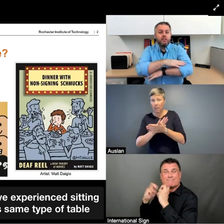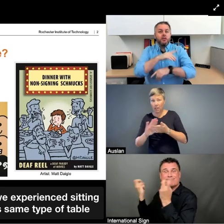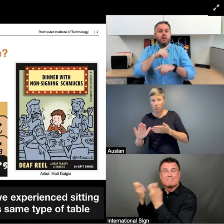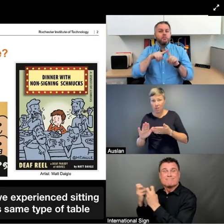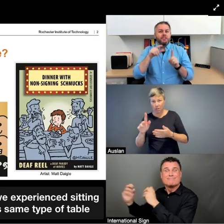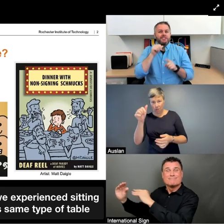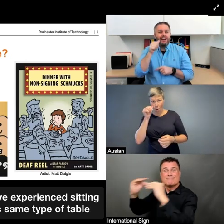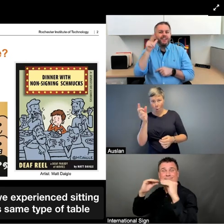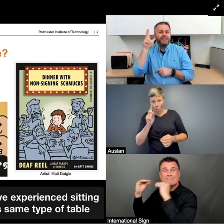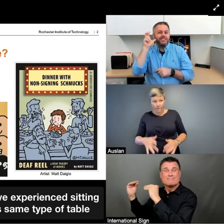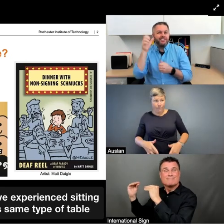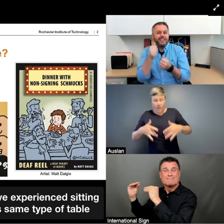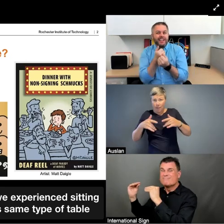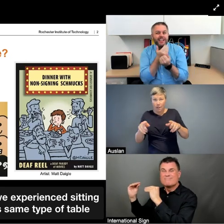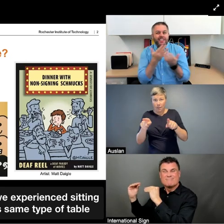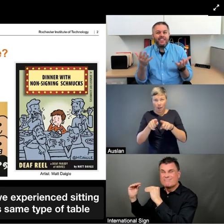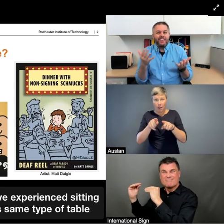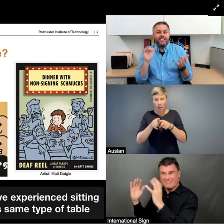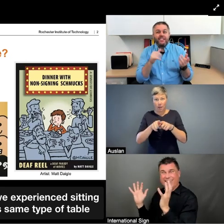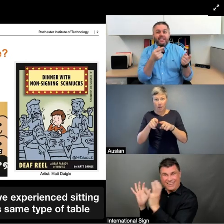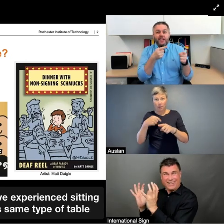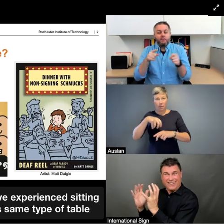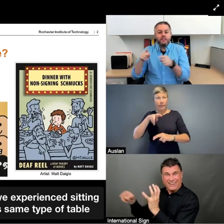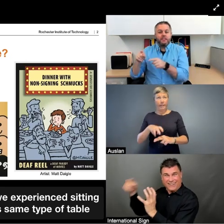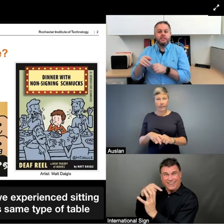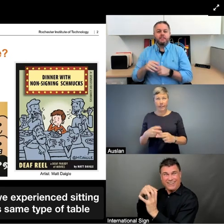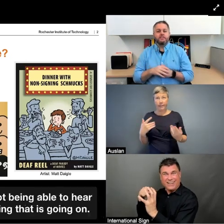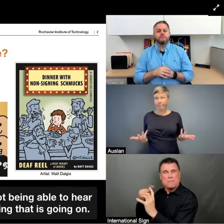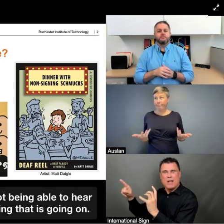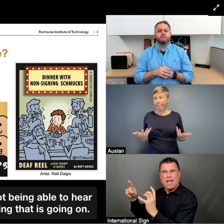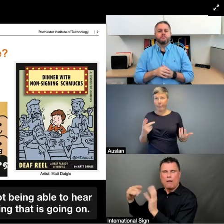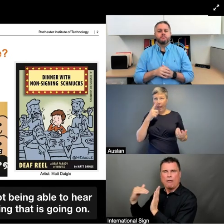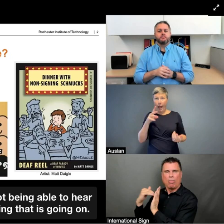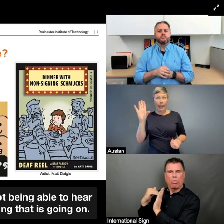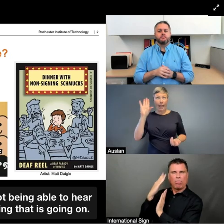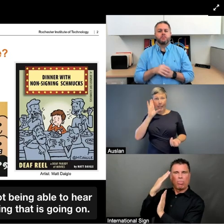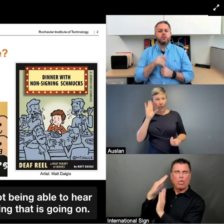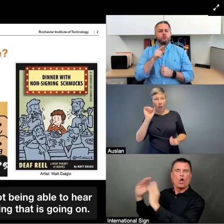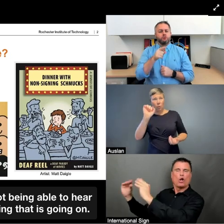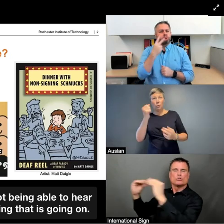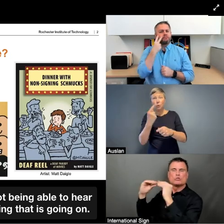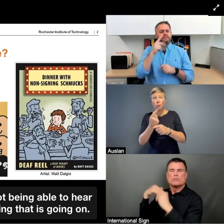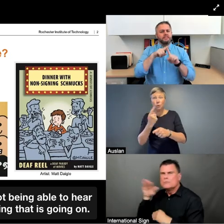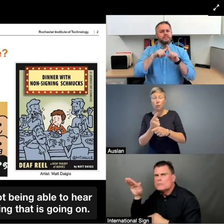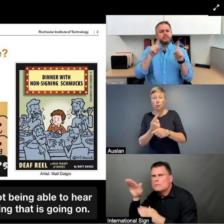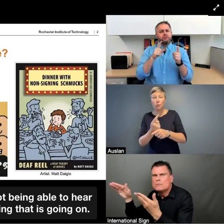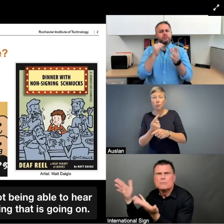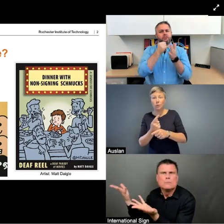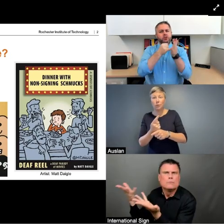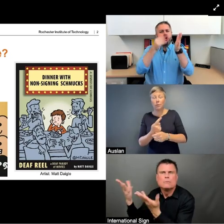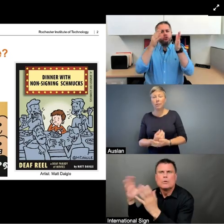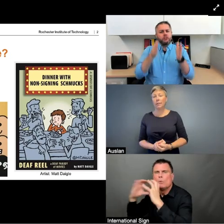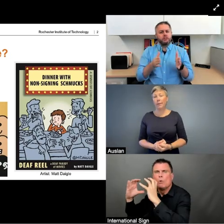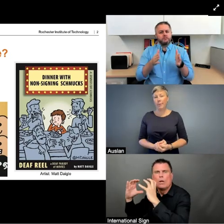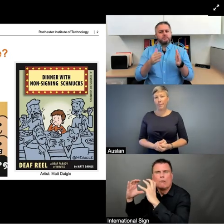have experienced sitting at this same type of table and not being able to hear anything that is going on.